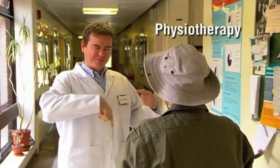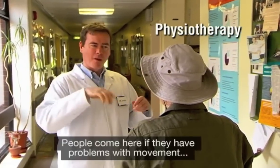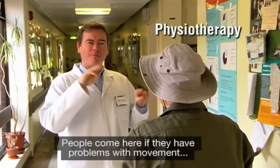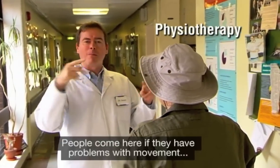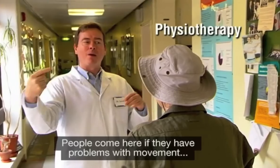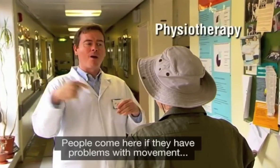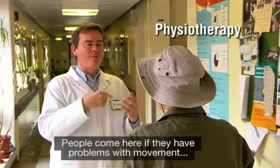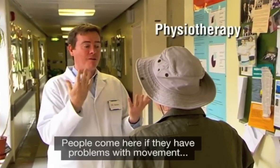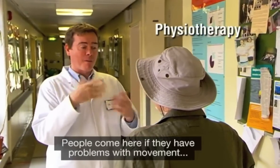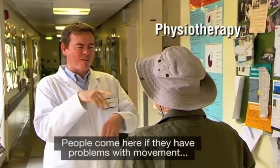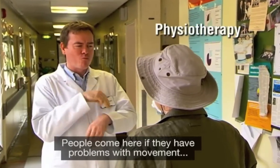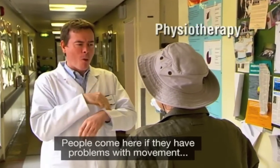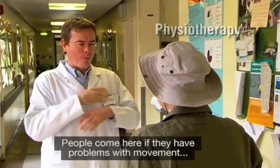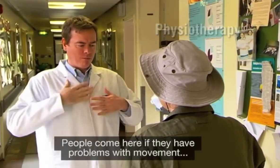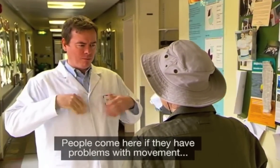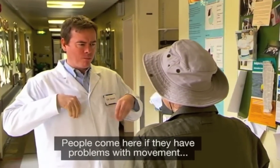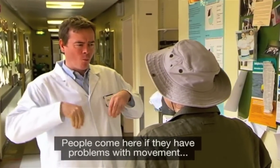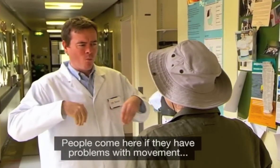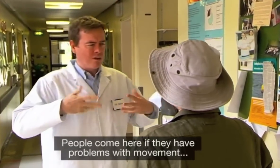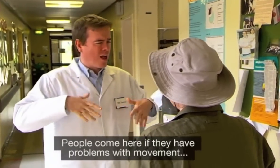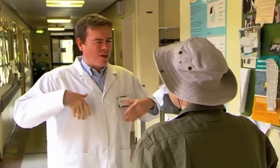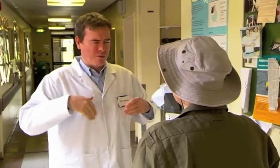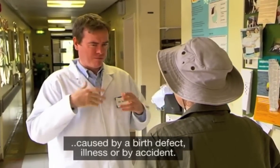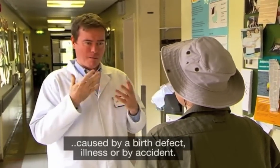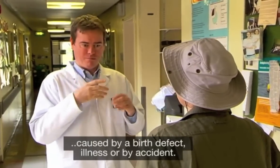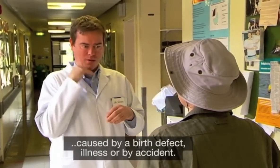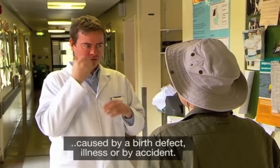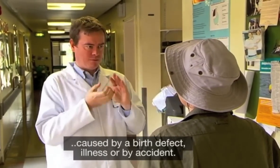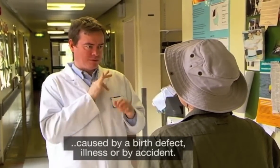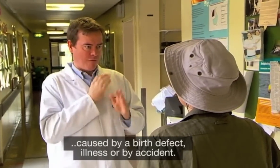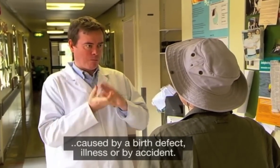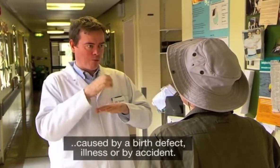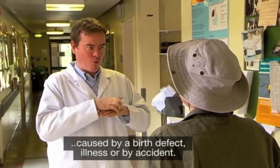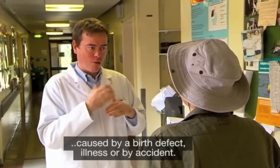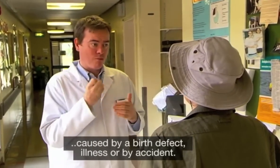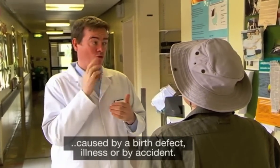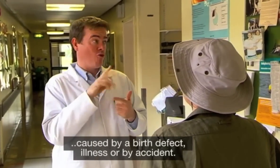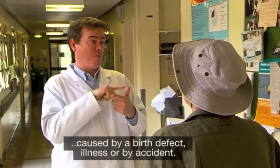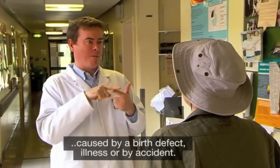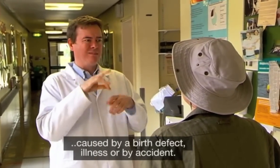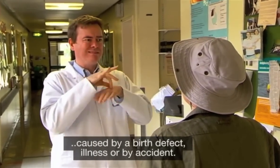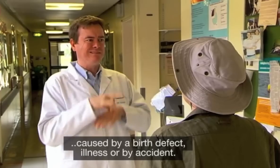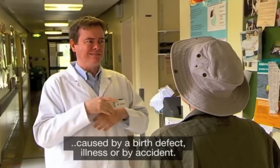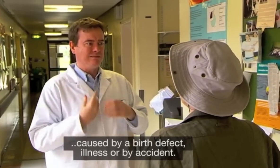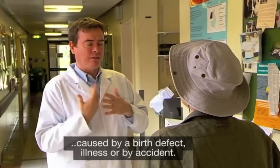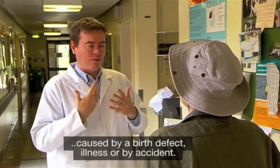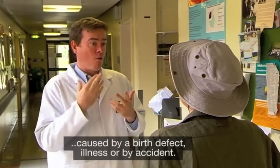People come here if they have problems with movement, caused by a birth defect, illness, or by accident.